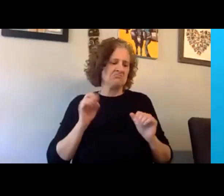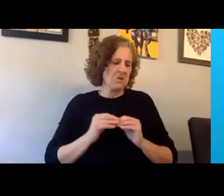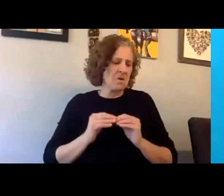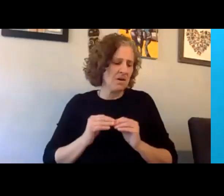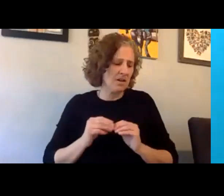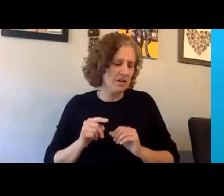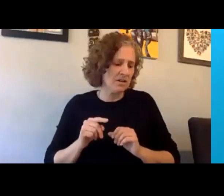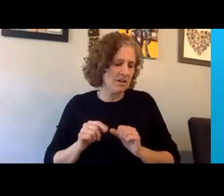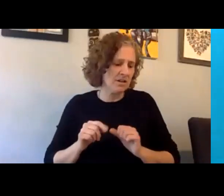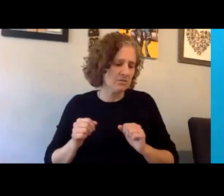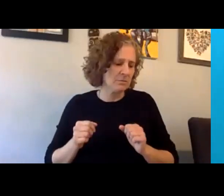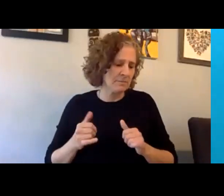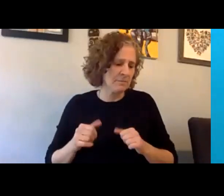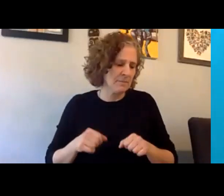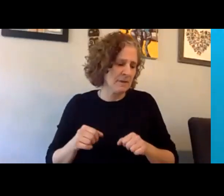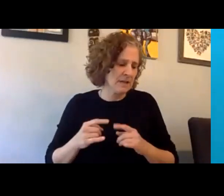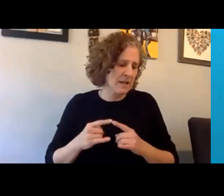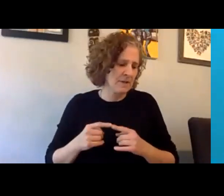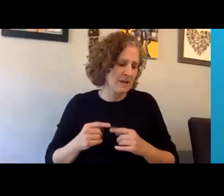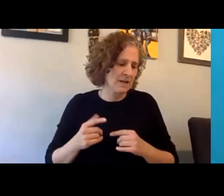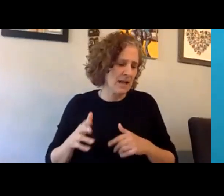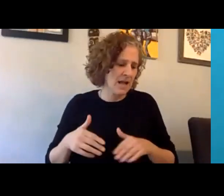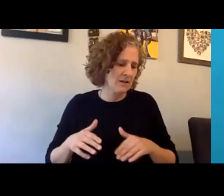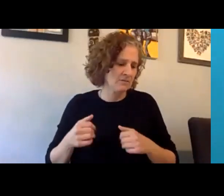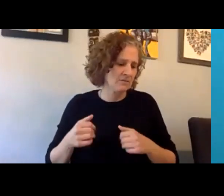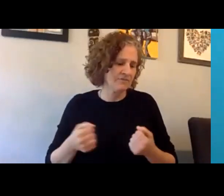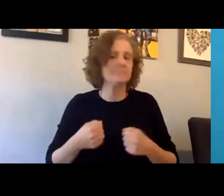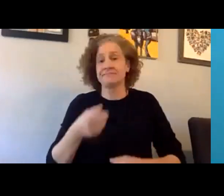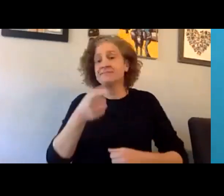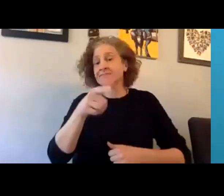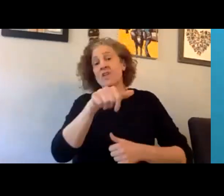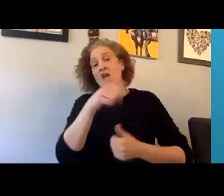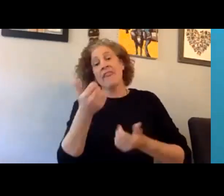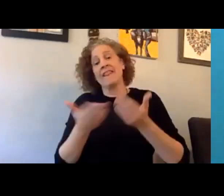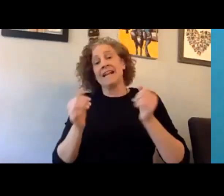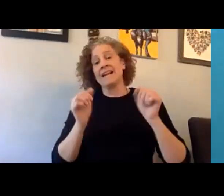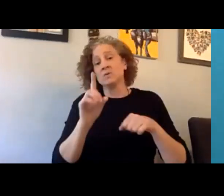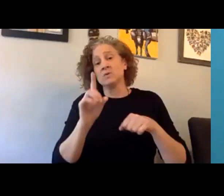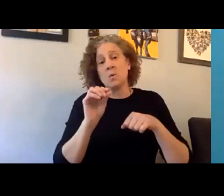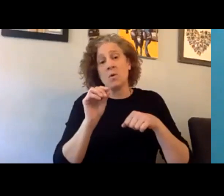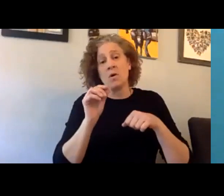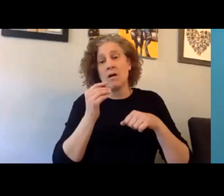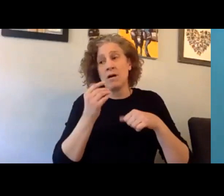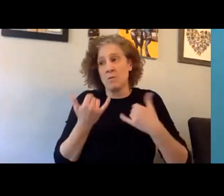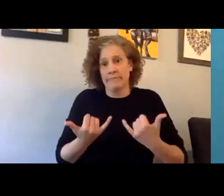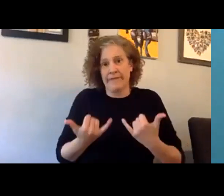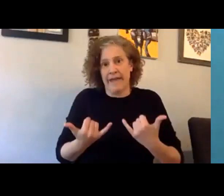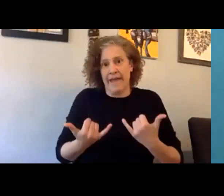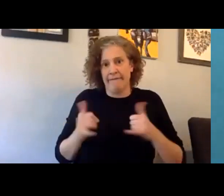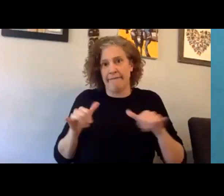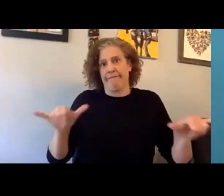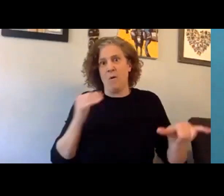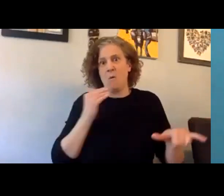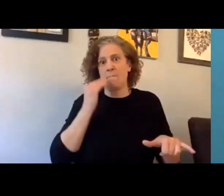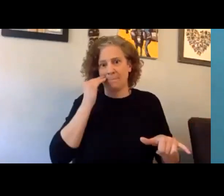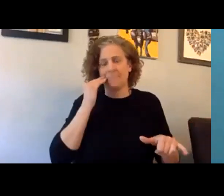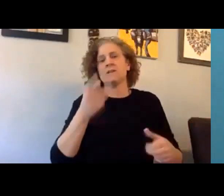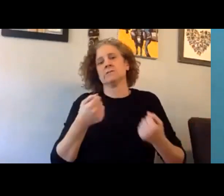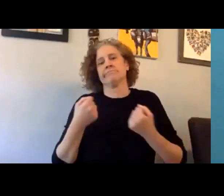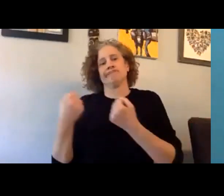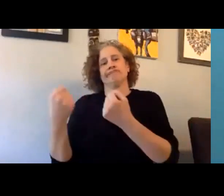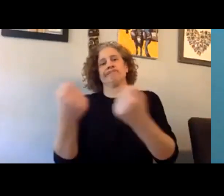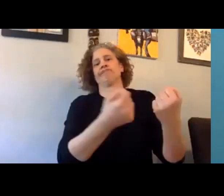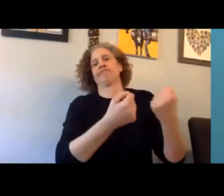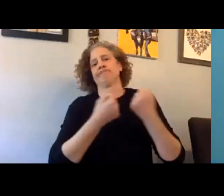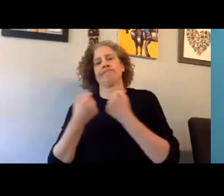Okay, let's see. I can do these next. Okay, some other things we can do,